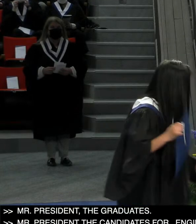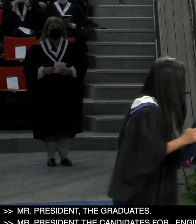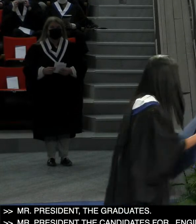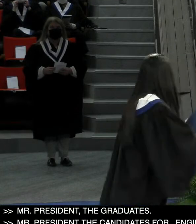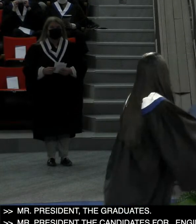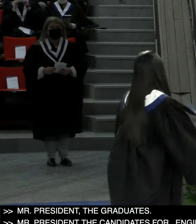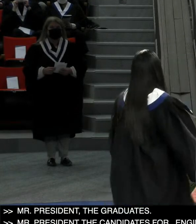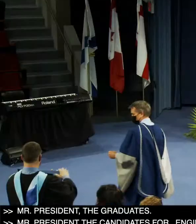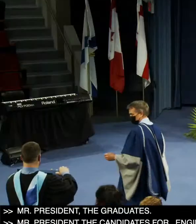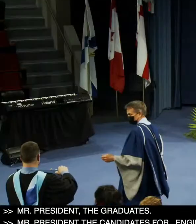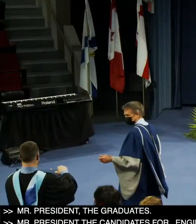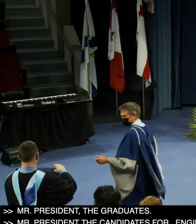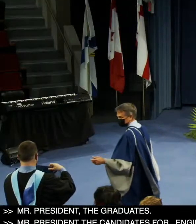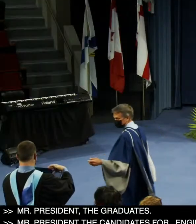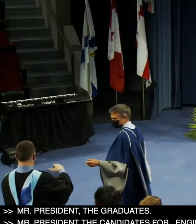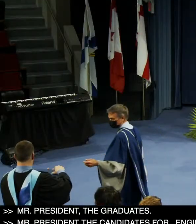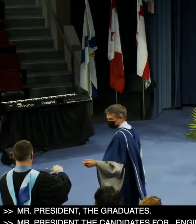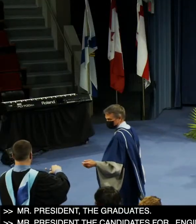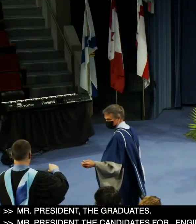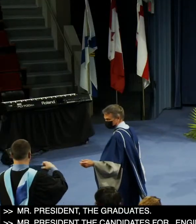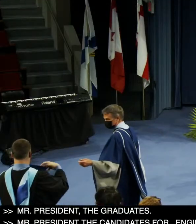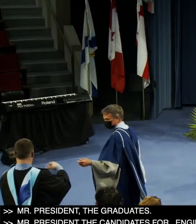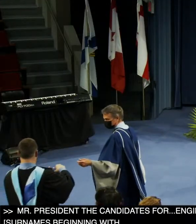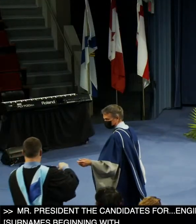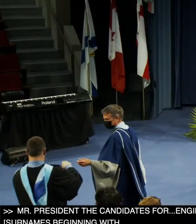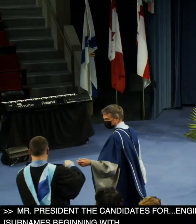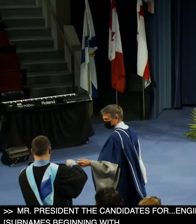Heather Walker.